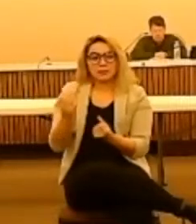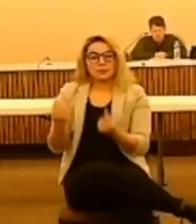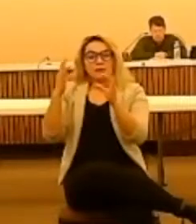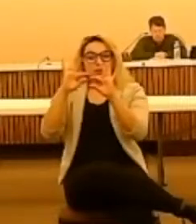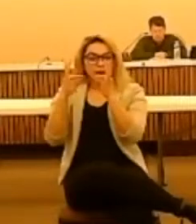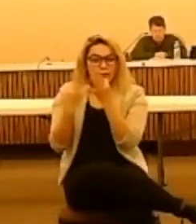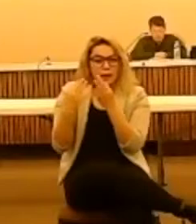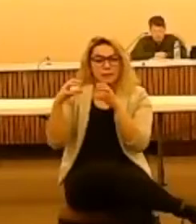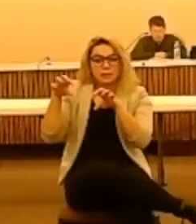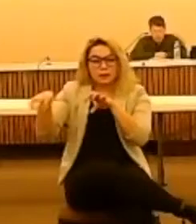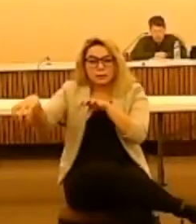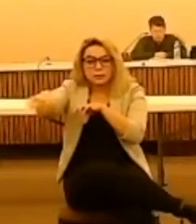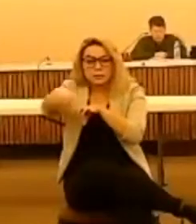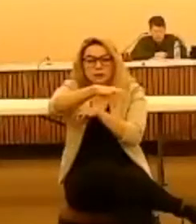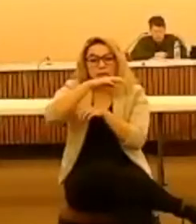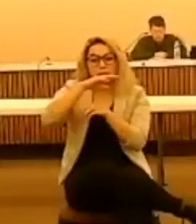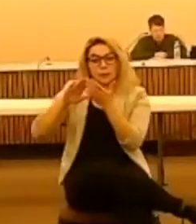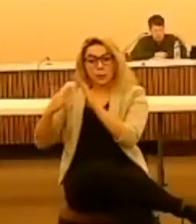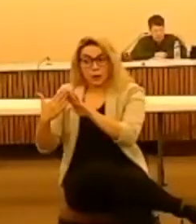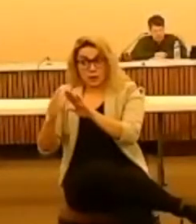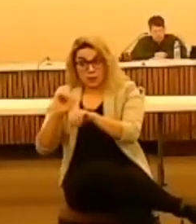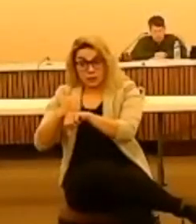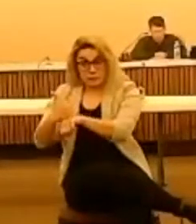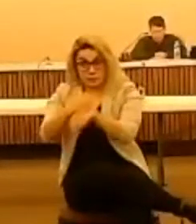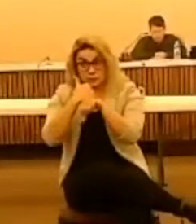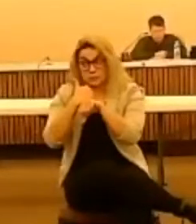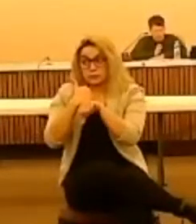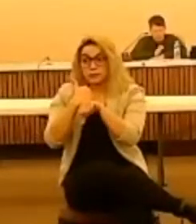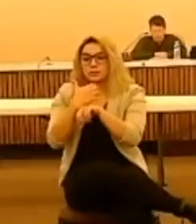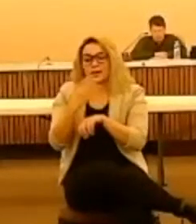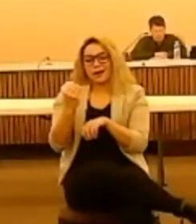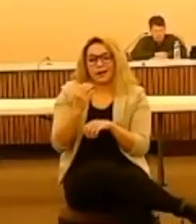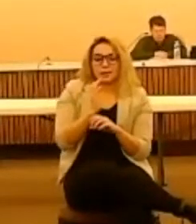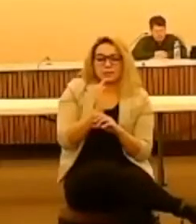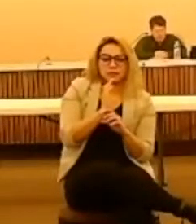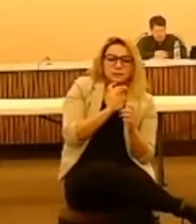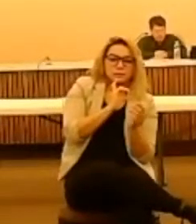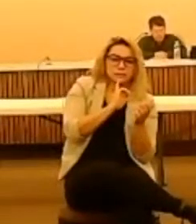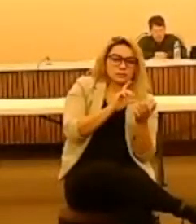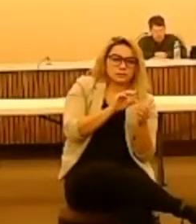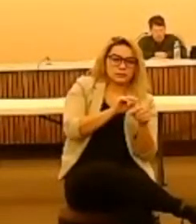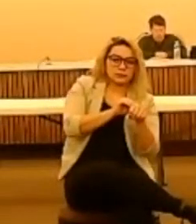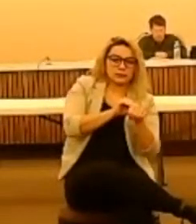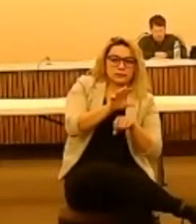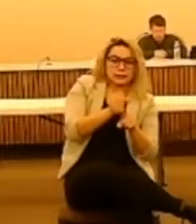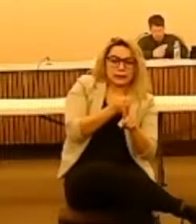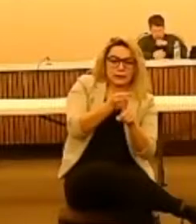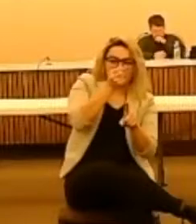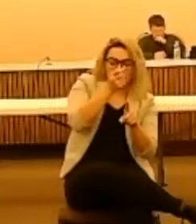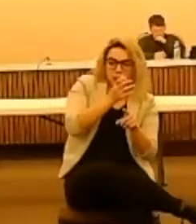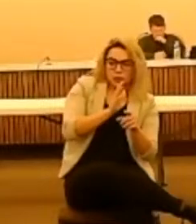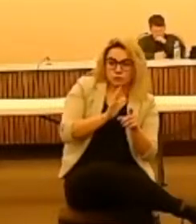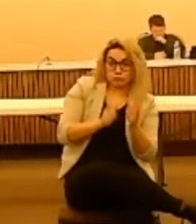community and seeker review. I don't know why that's on there, but